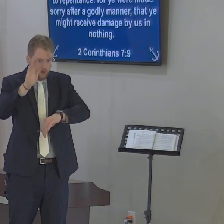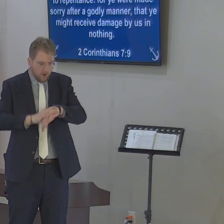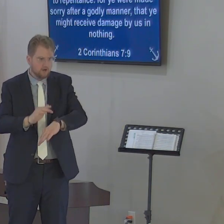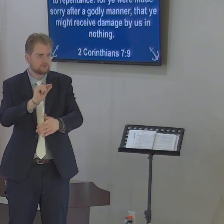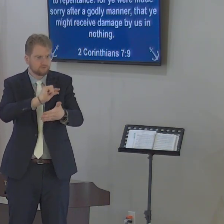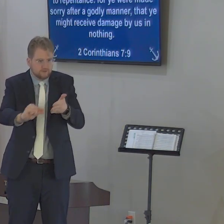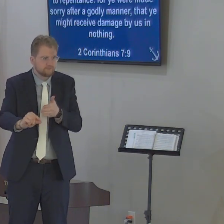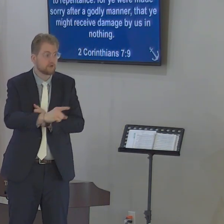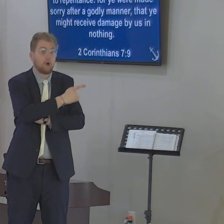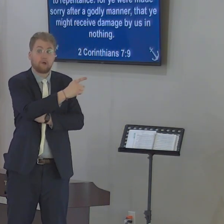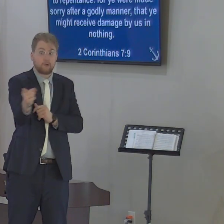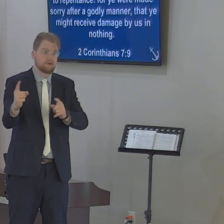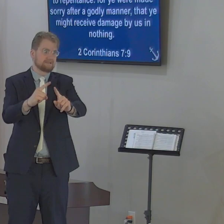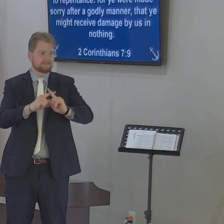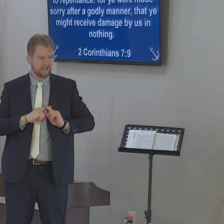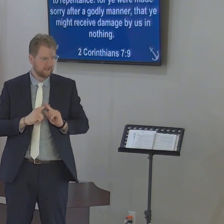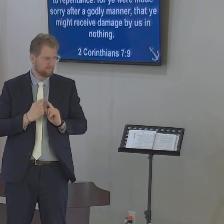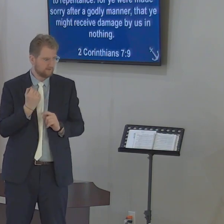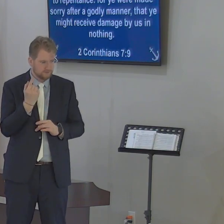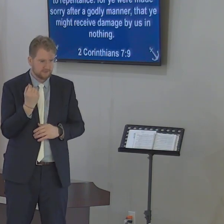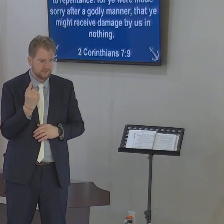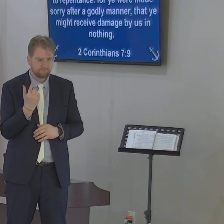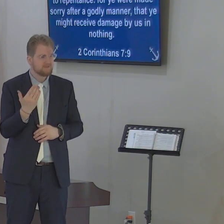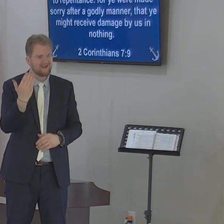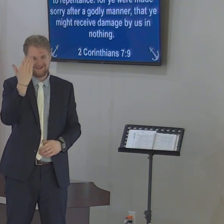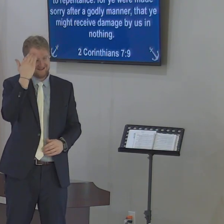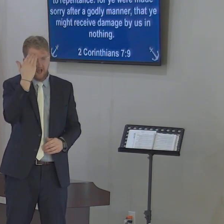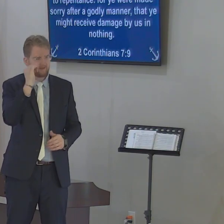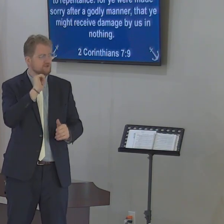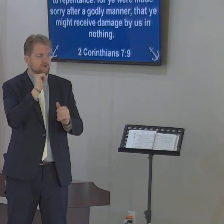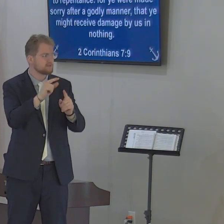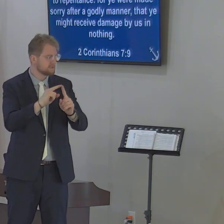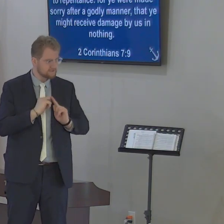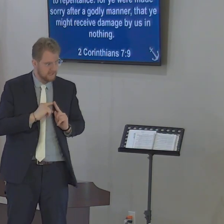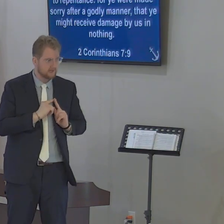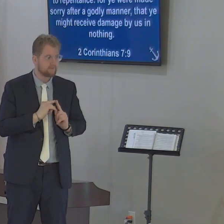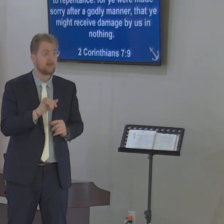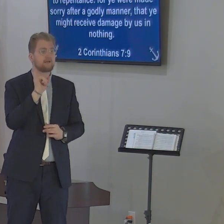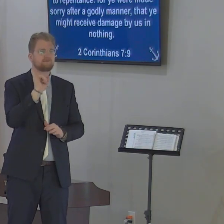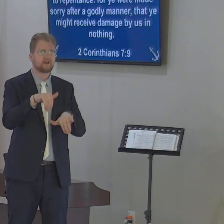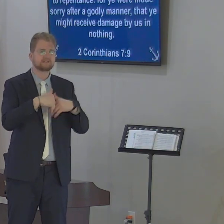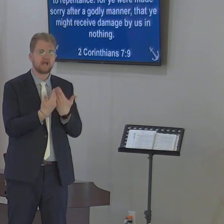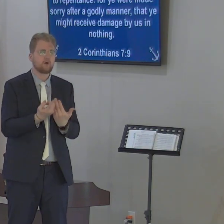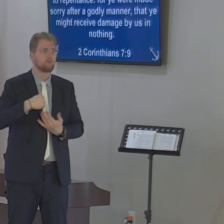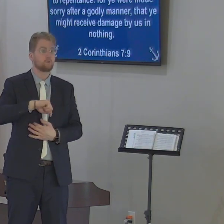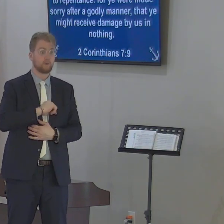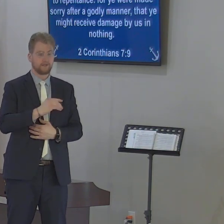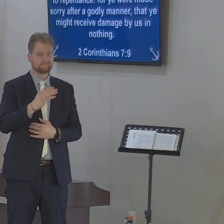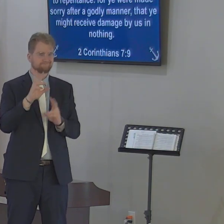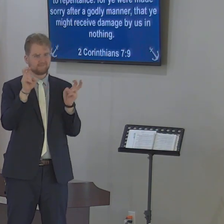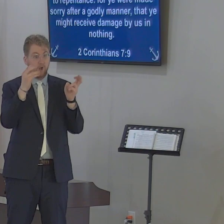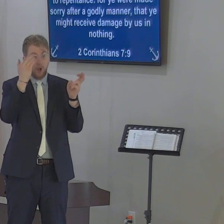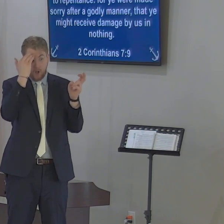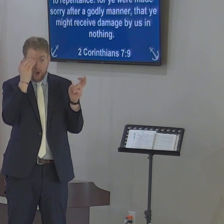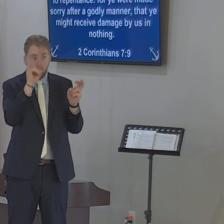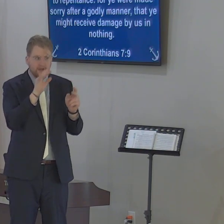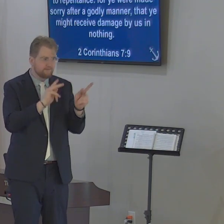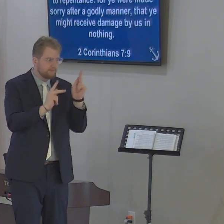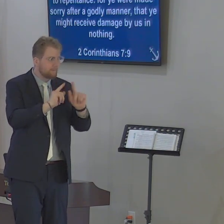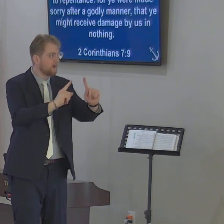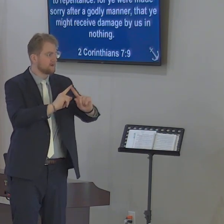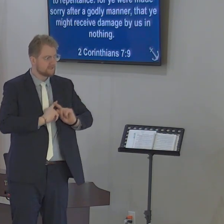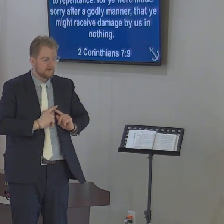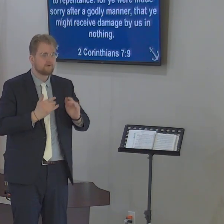you saved? Knowledge doesn't save. We're going to see that in just a moment. Knowing doesn't save. It